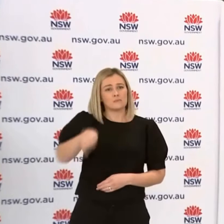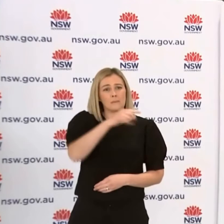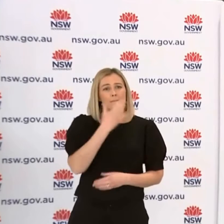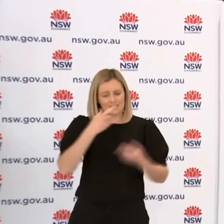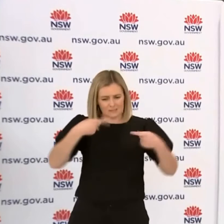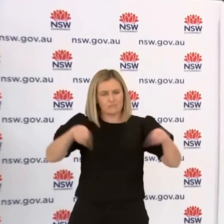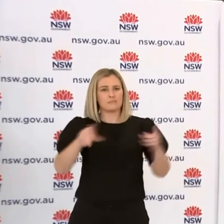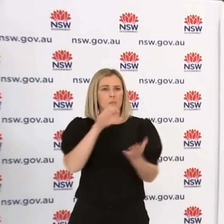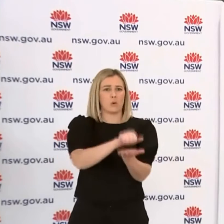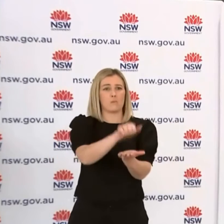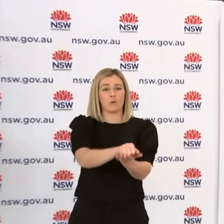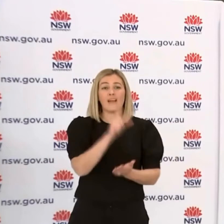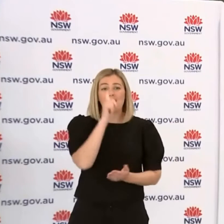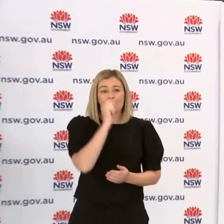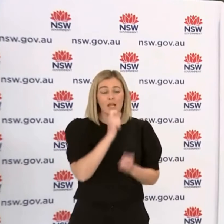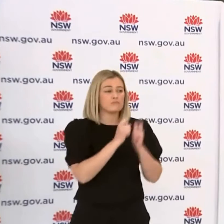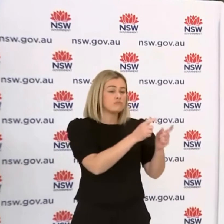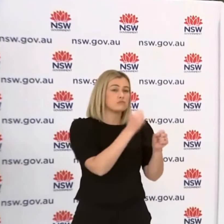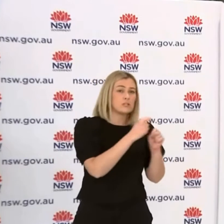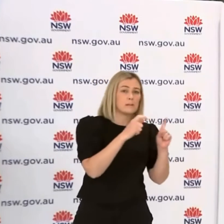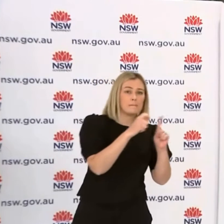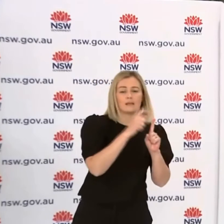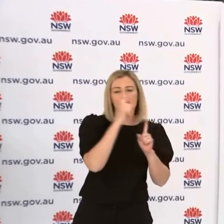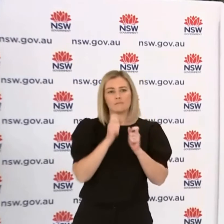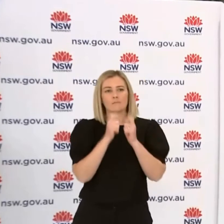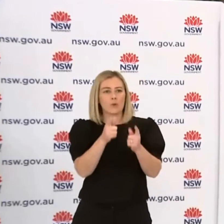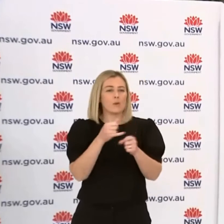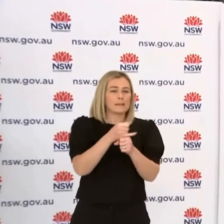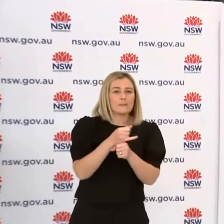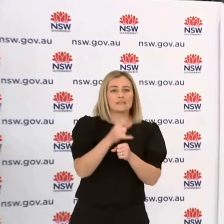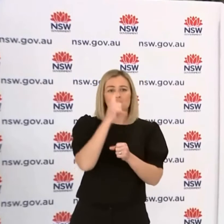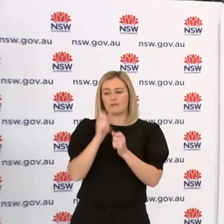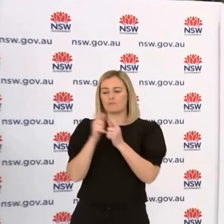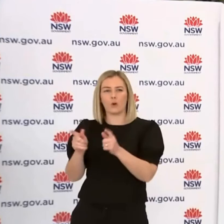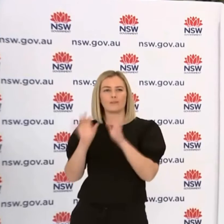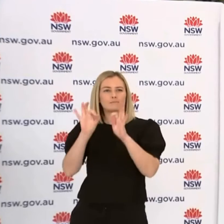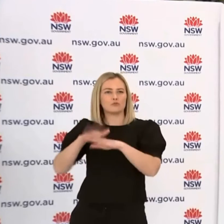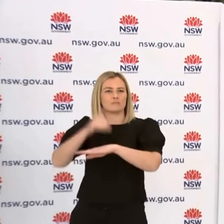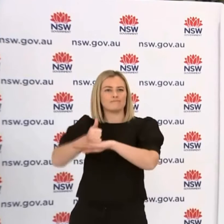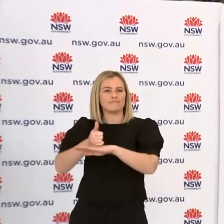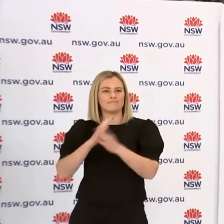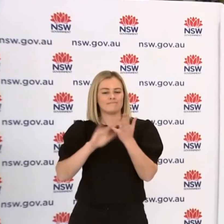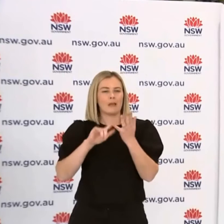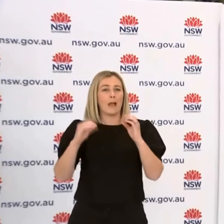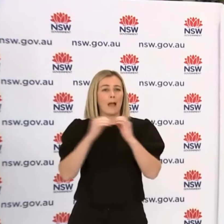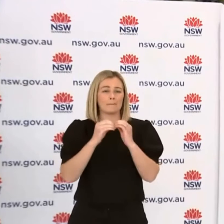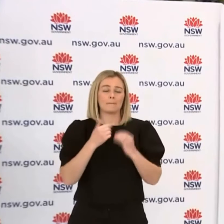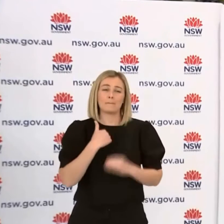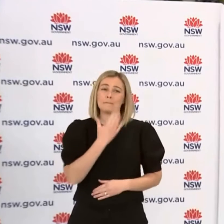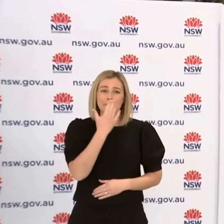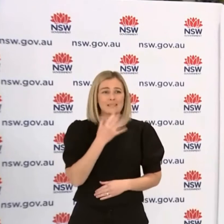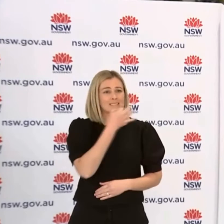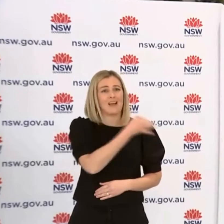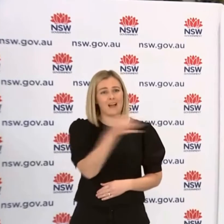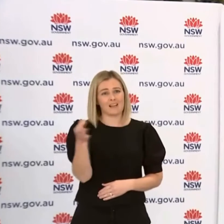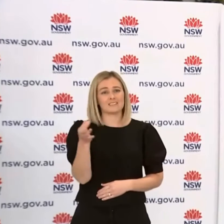can do it through your GP, you can do it through your pharmacist, you can come to one of the state hubs. We need you to do that because that's our